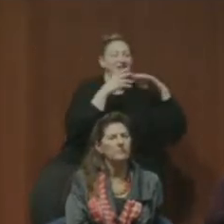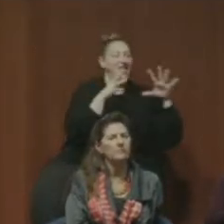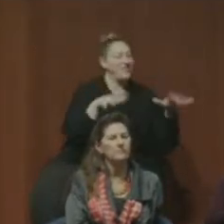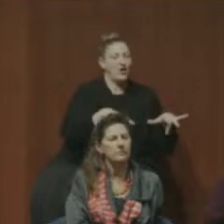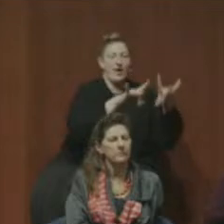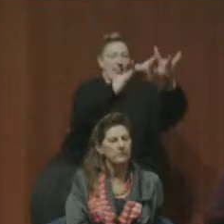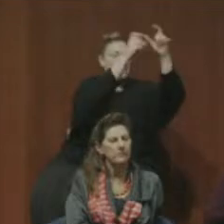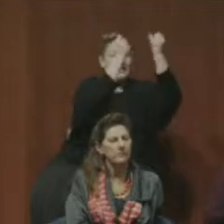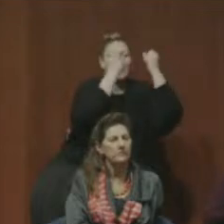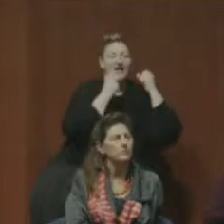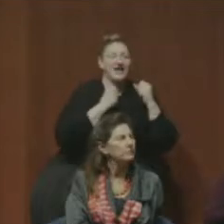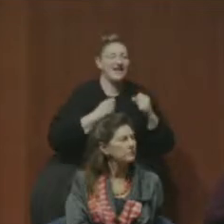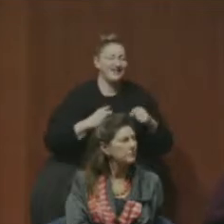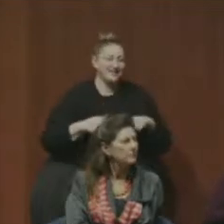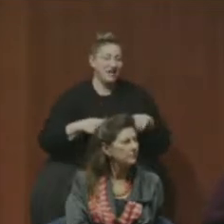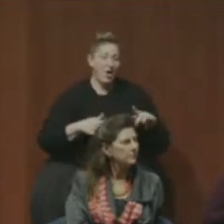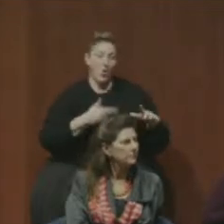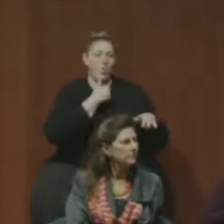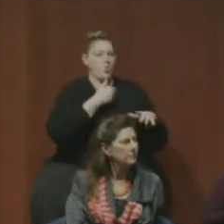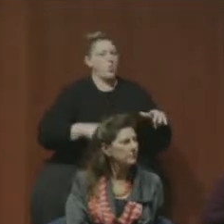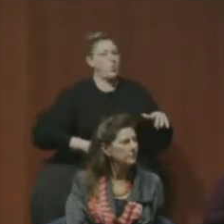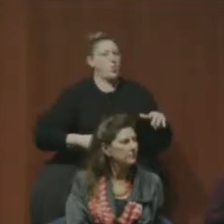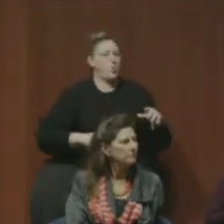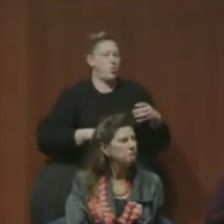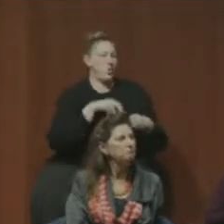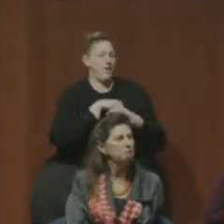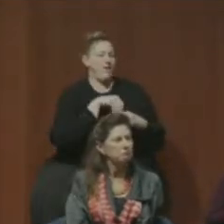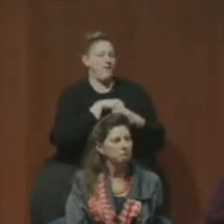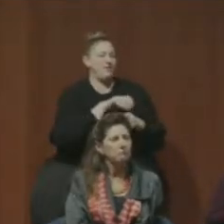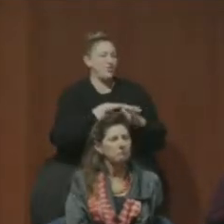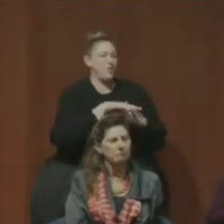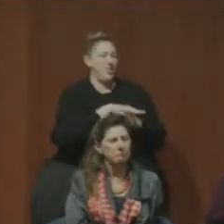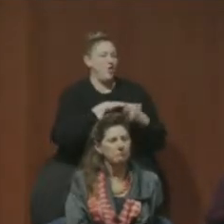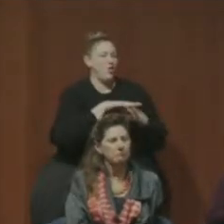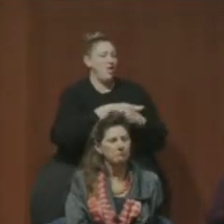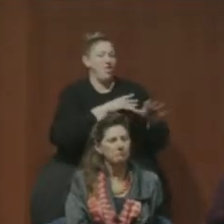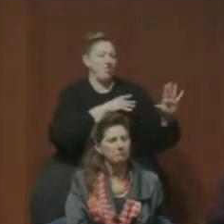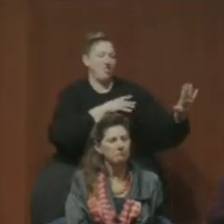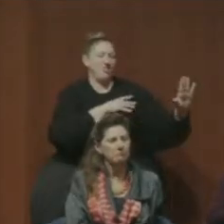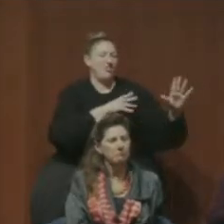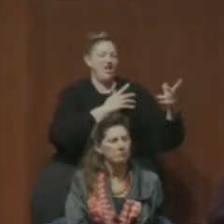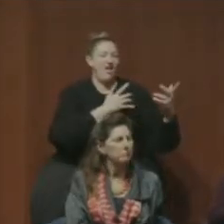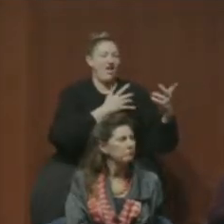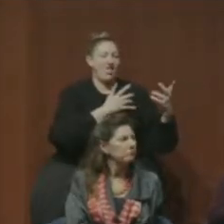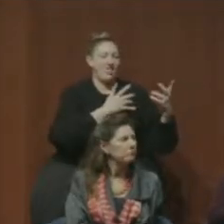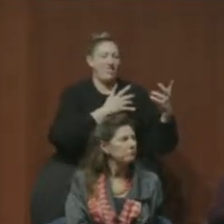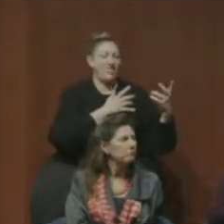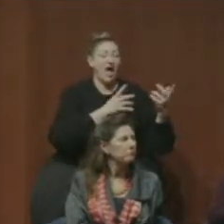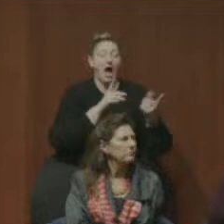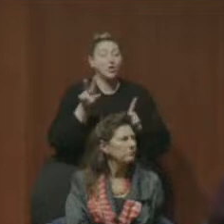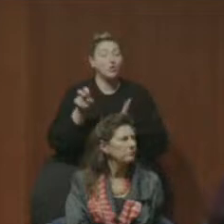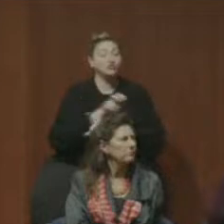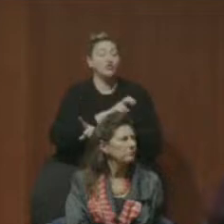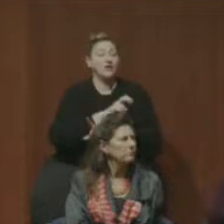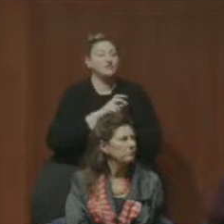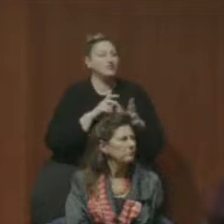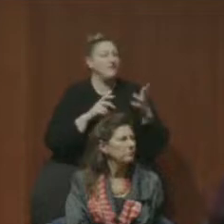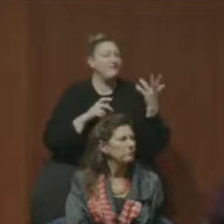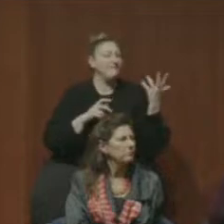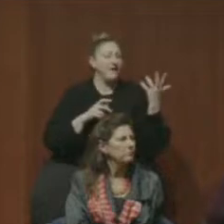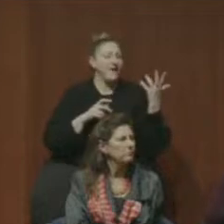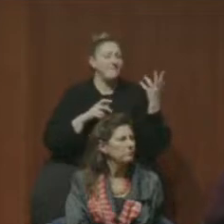Yeah. It spoke to something local that was changing too. And I don't know if it is the transition from